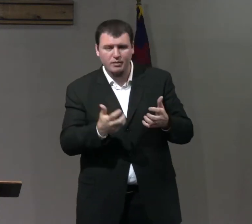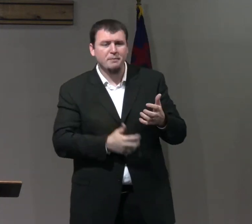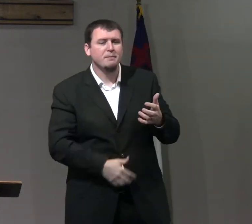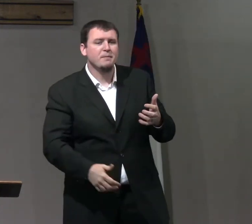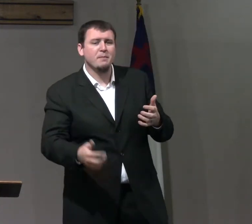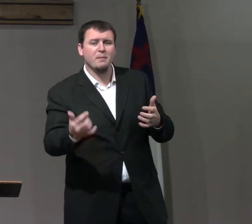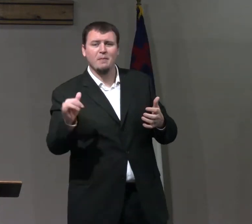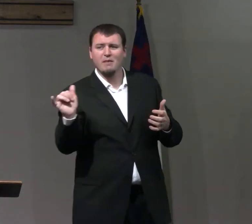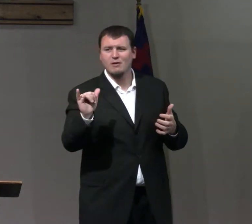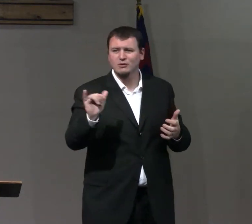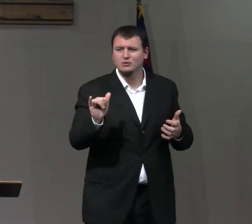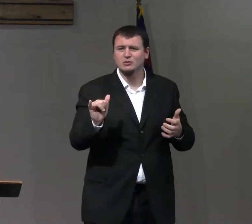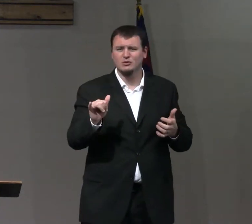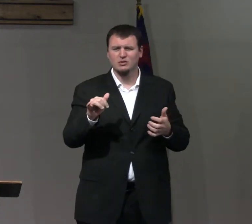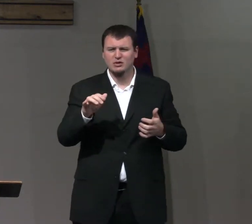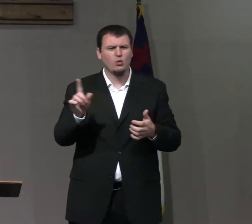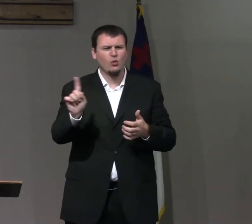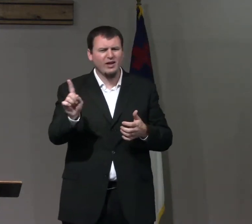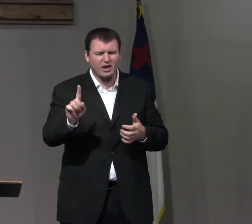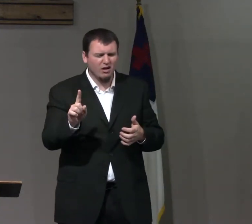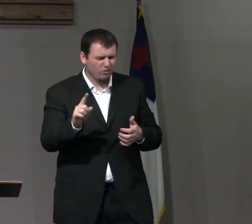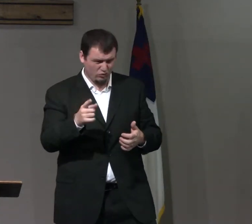online and see the message again anytime.